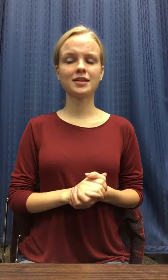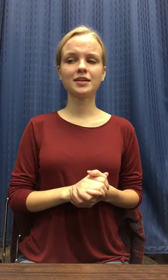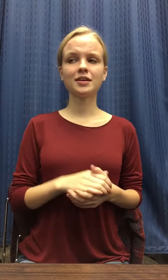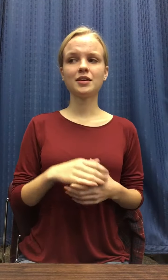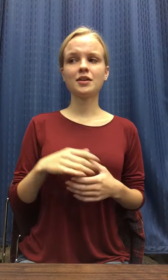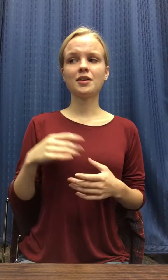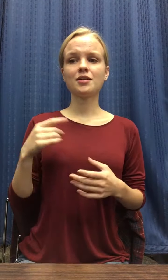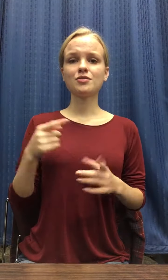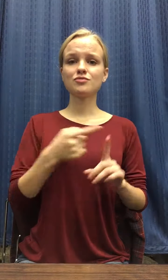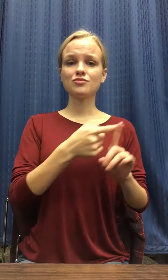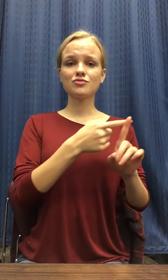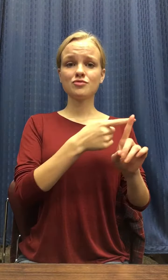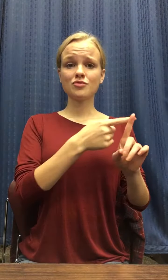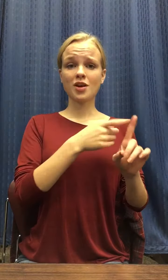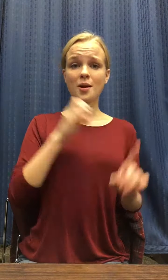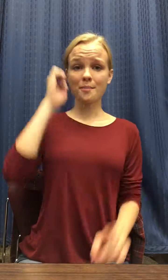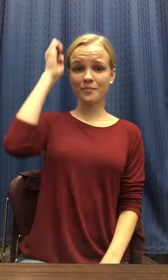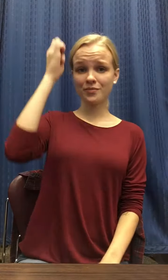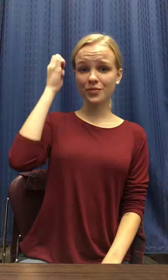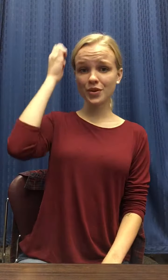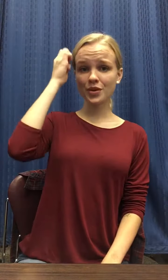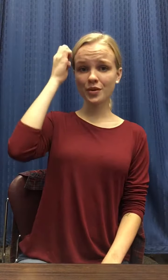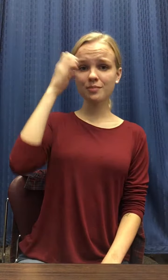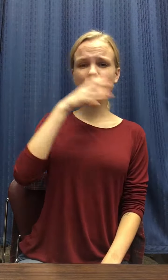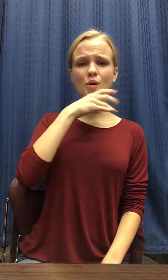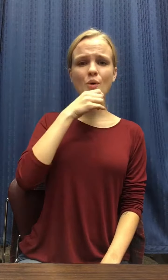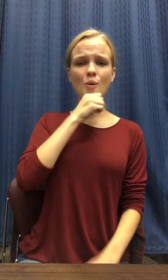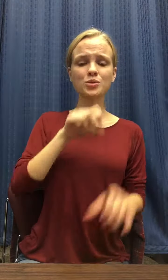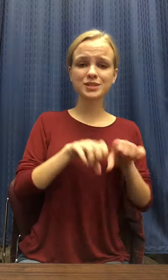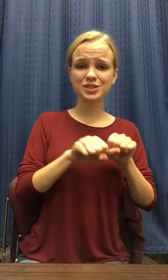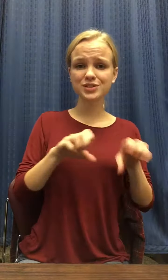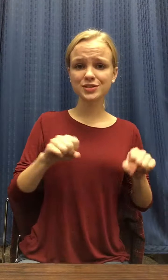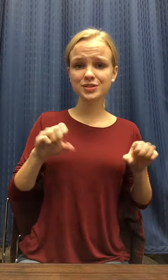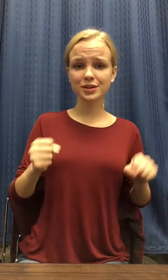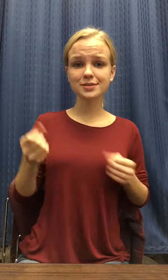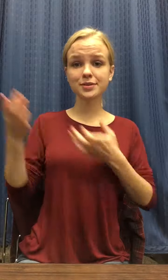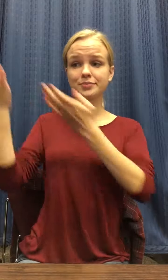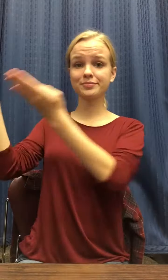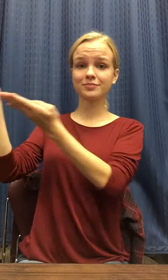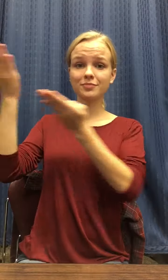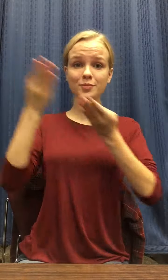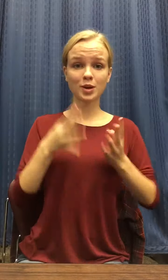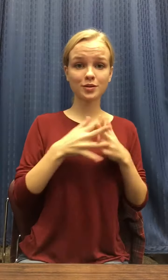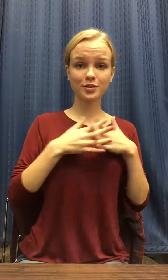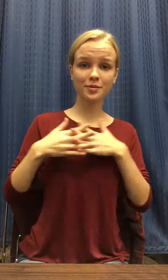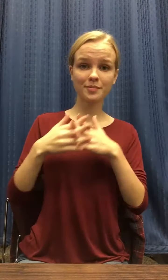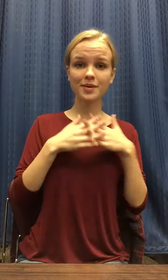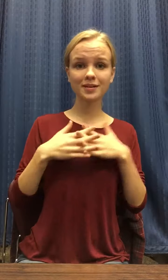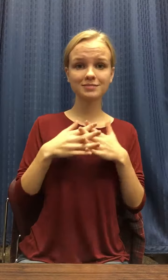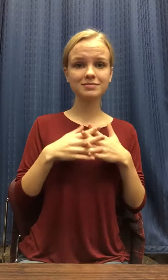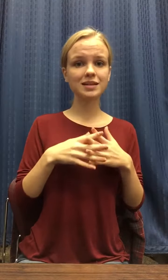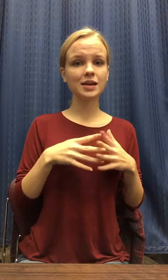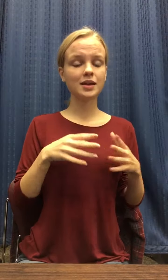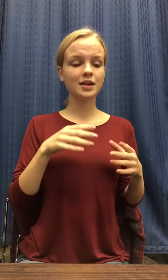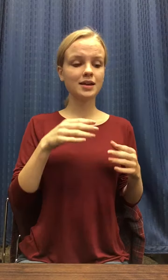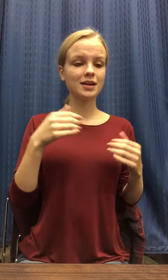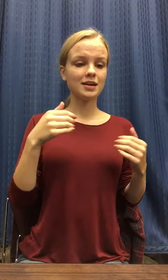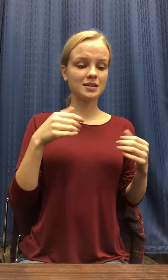old sausage that had been rejected and that was moldy and wild. It would be dosed with borax and glycerin